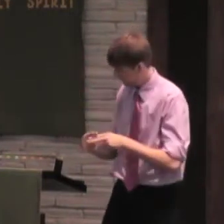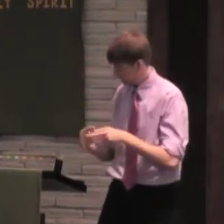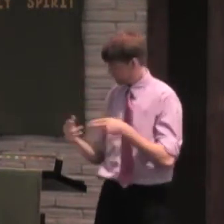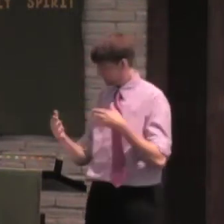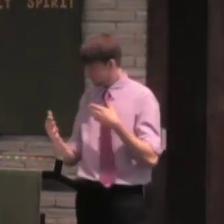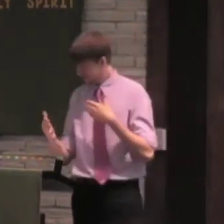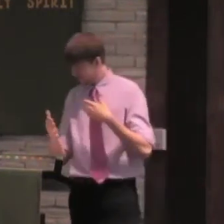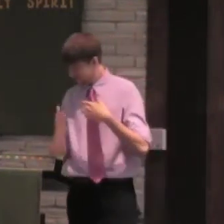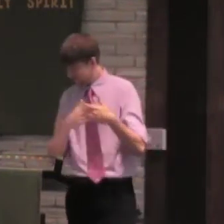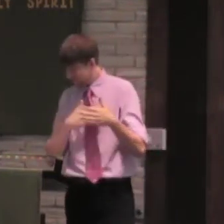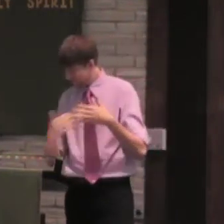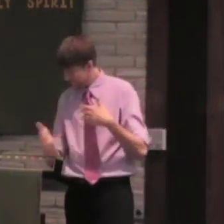with a big fancy name